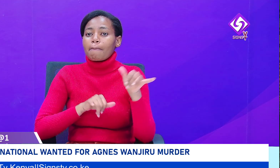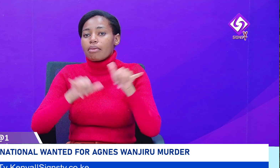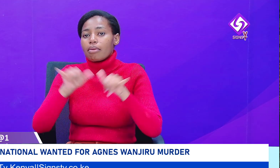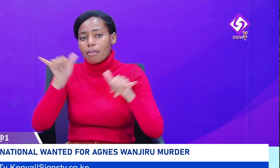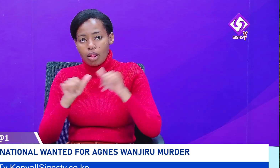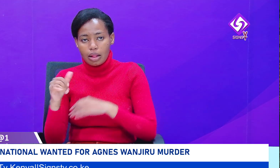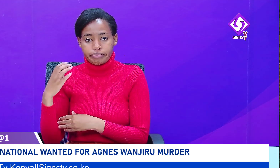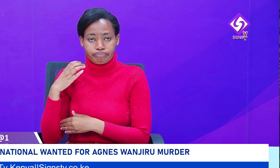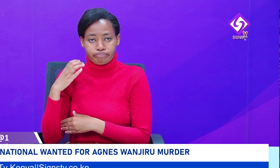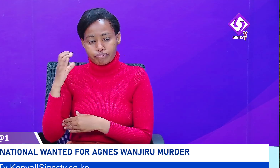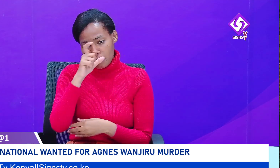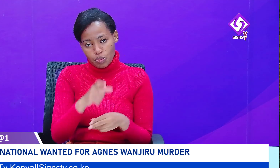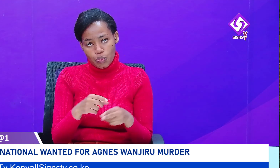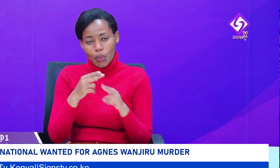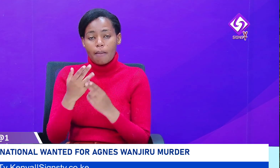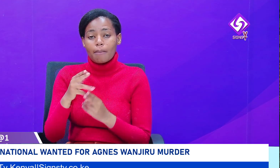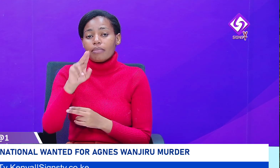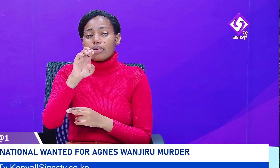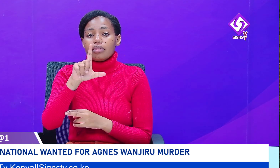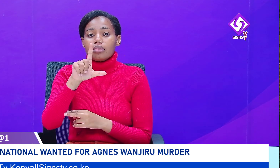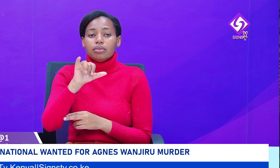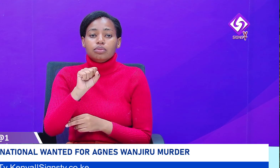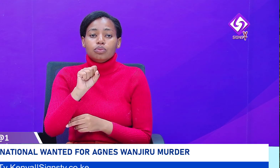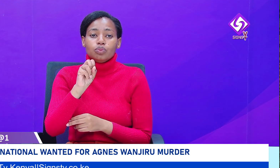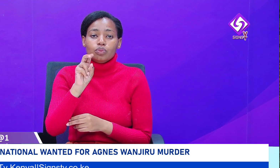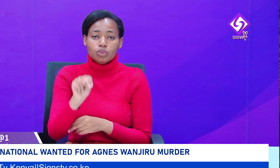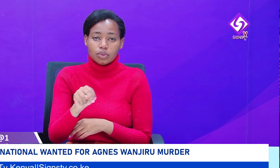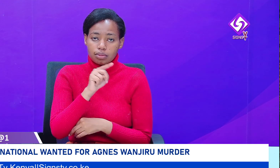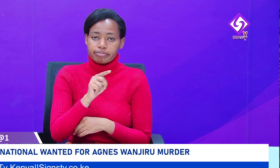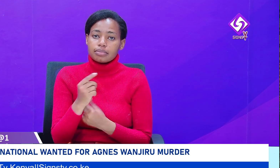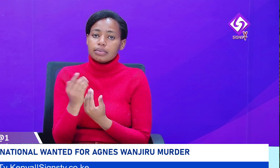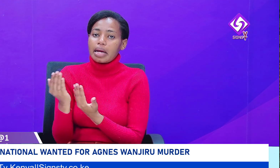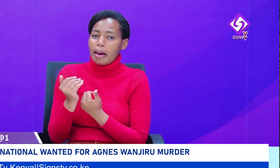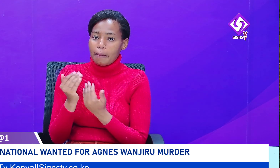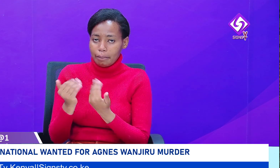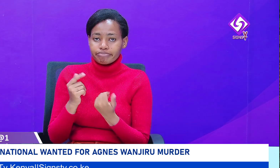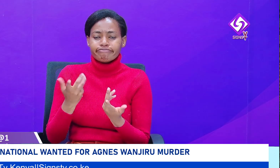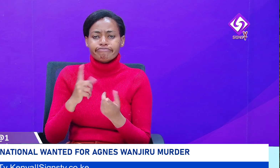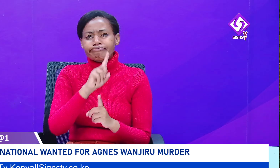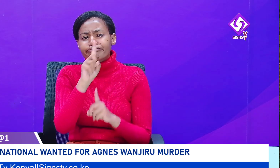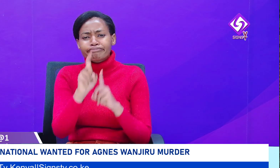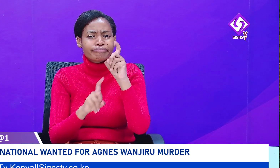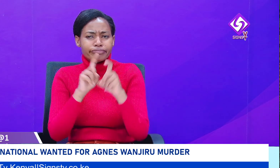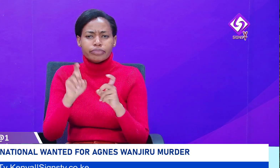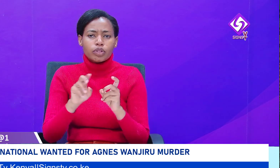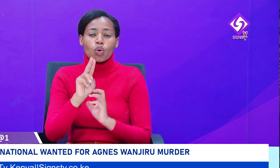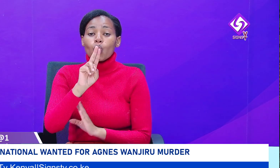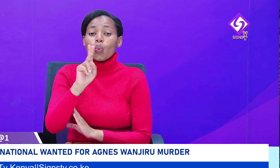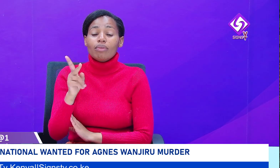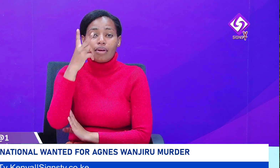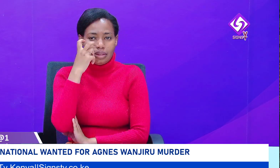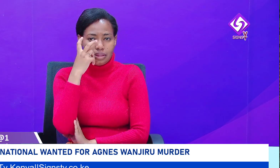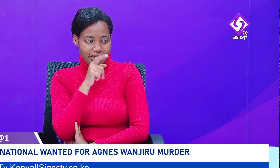According to National Assembly Defense and Foreign Affairs Chairman Nelson Koech, the upcoming trial of the